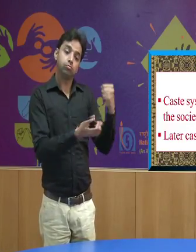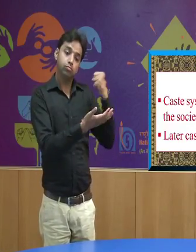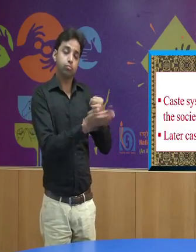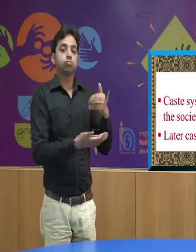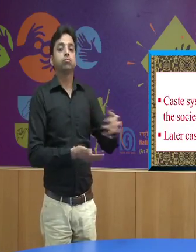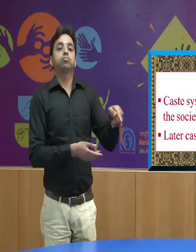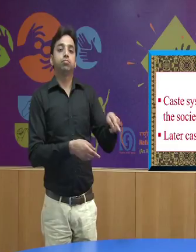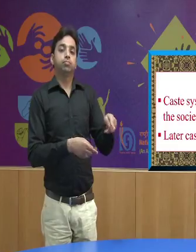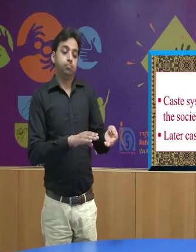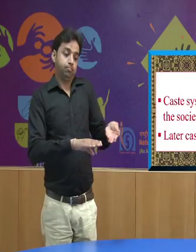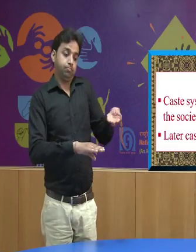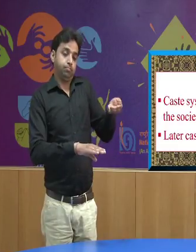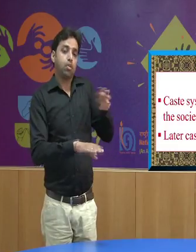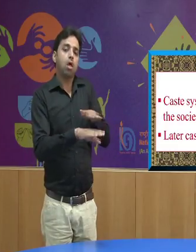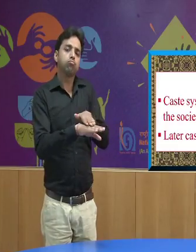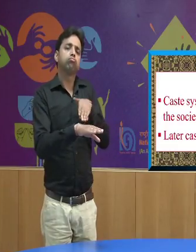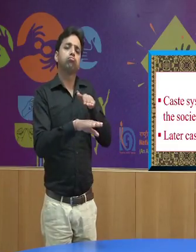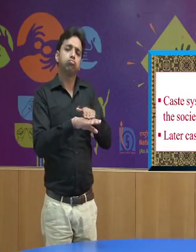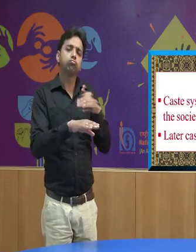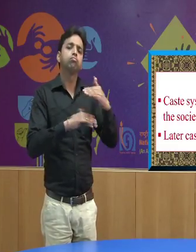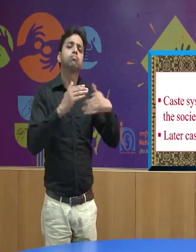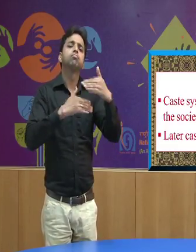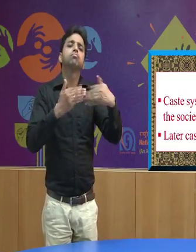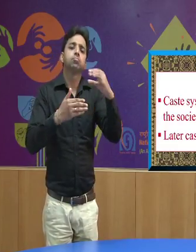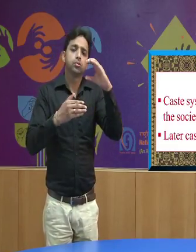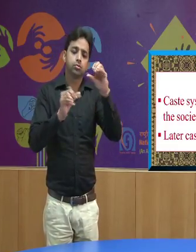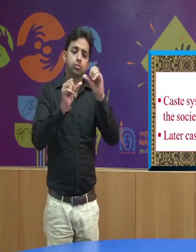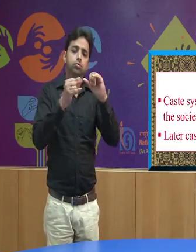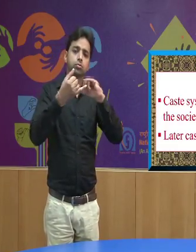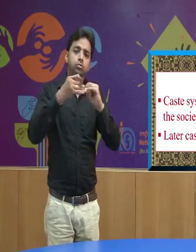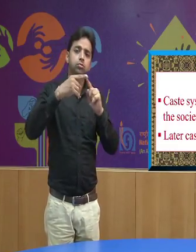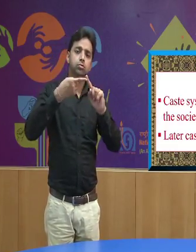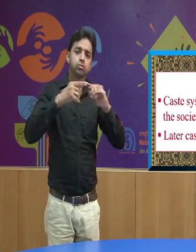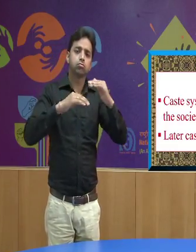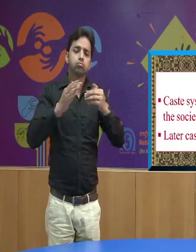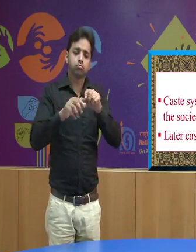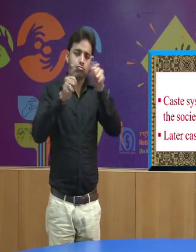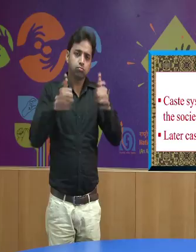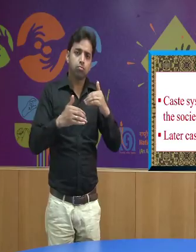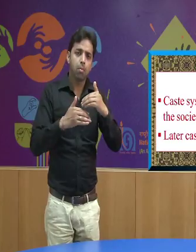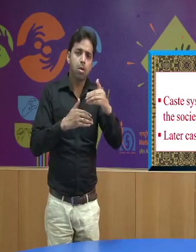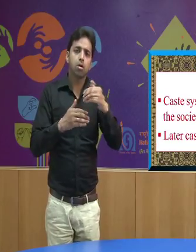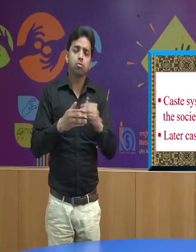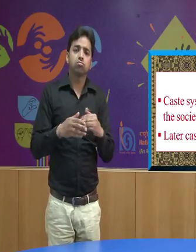And slowly, this caste system became very rigid as the society was